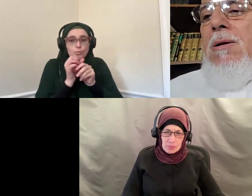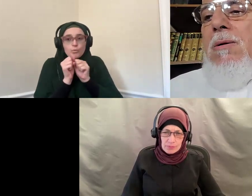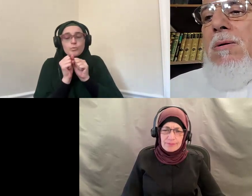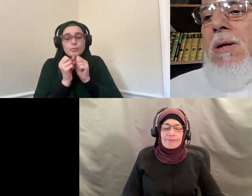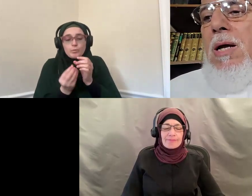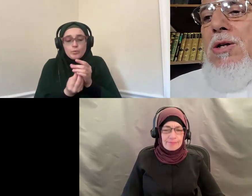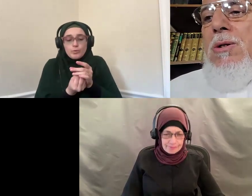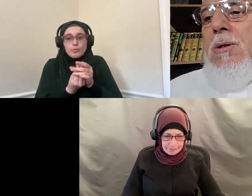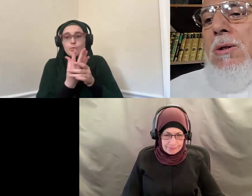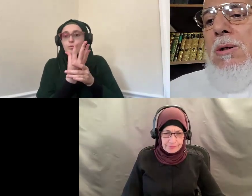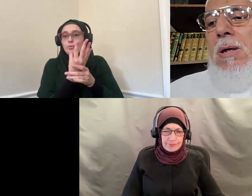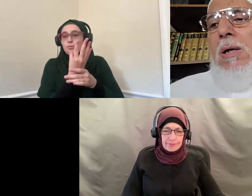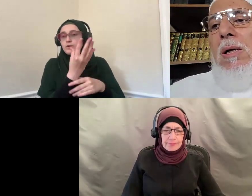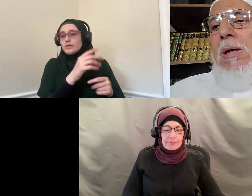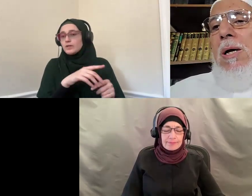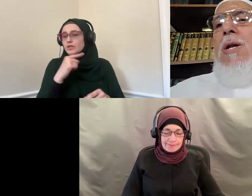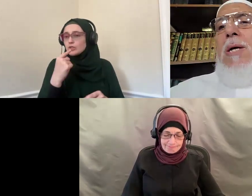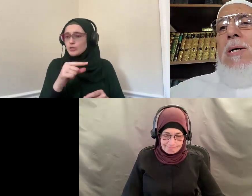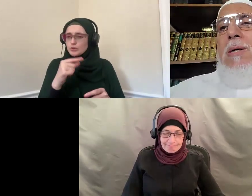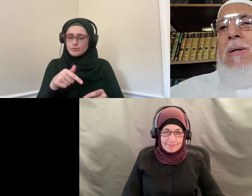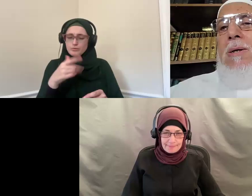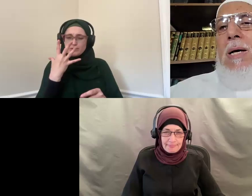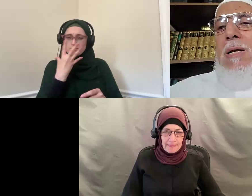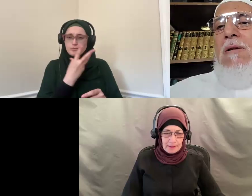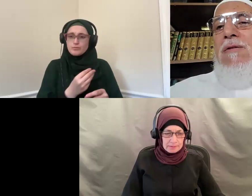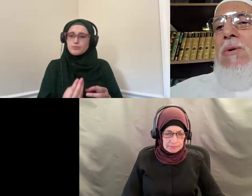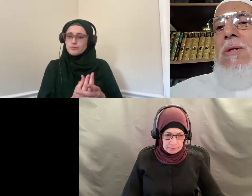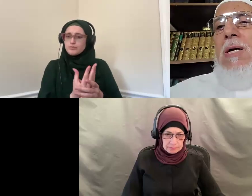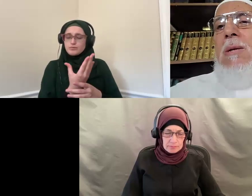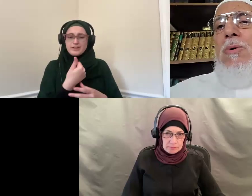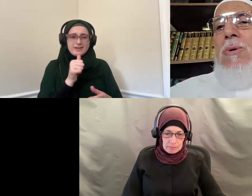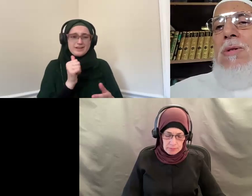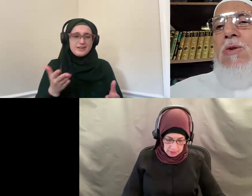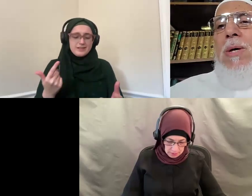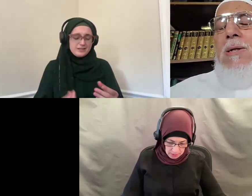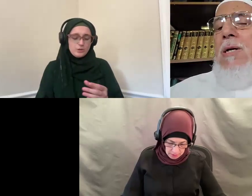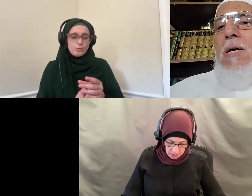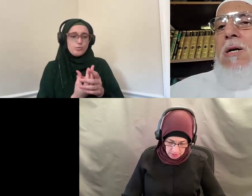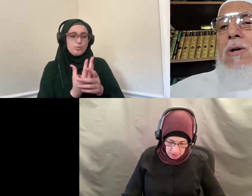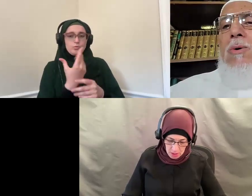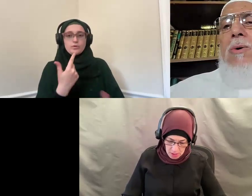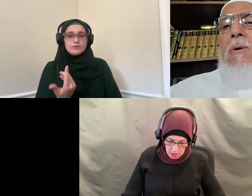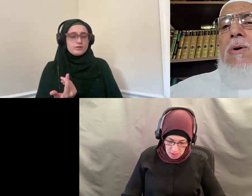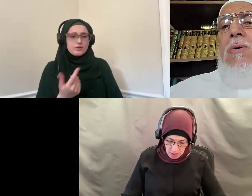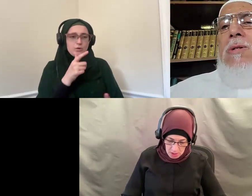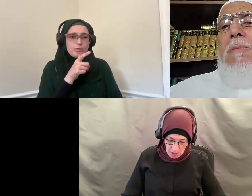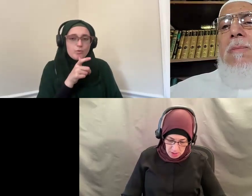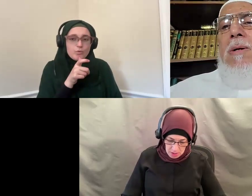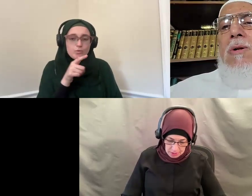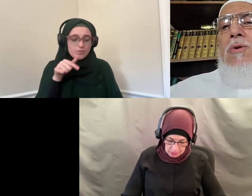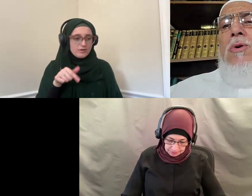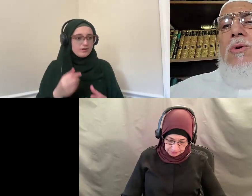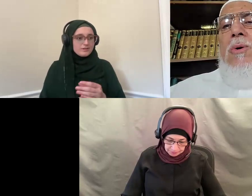green, lush anything, and the fruits and the produce that we eat? Who grows